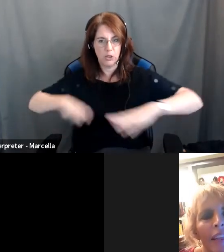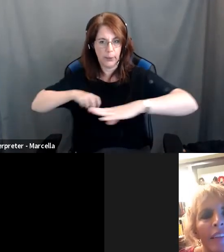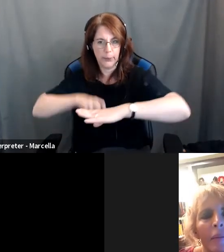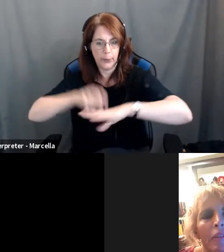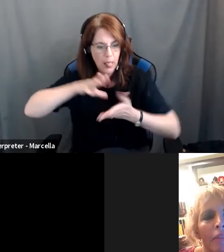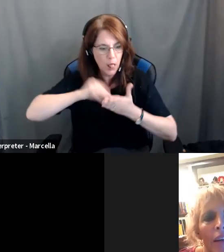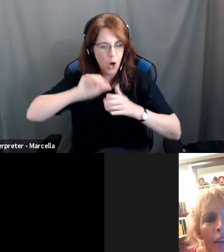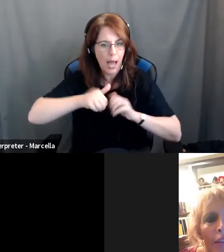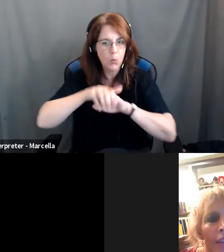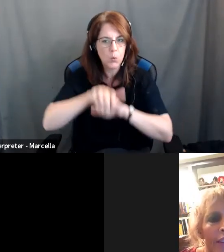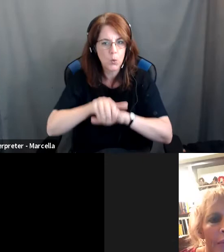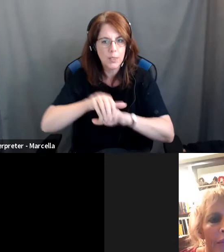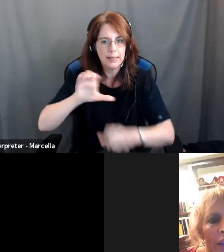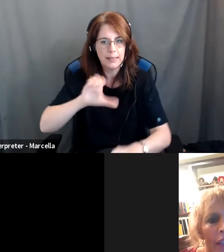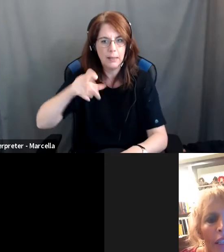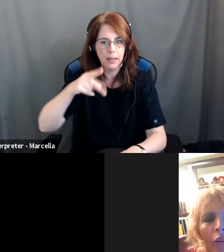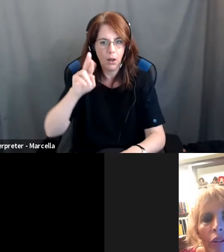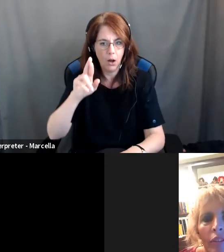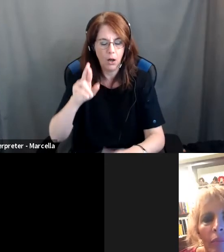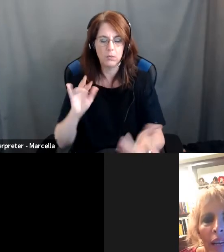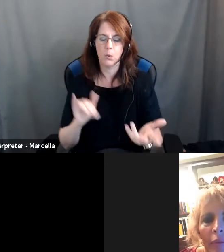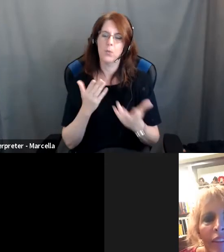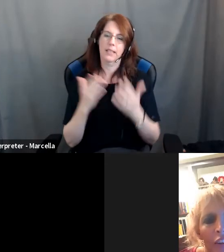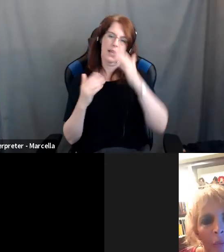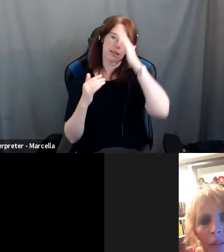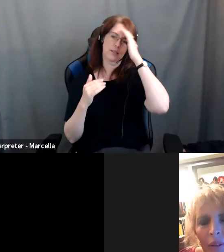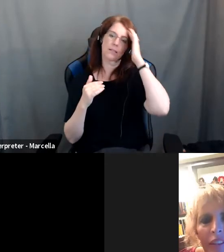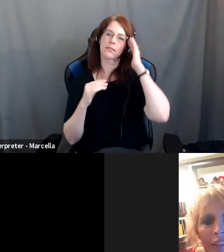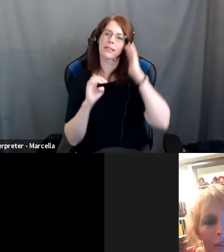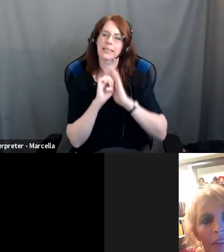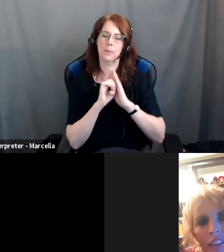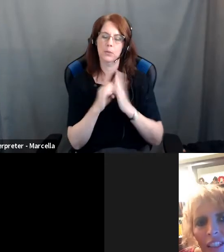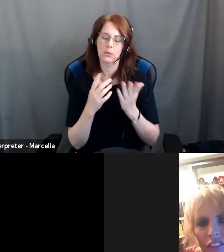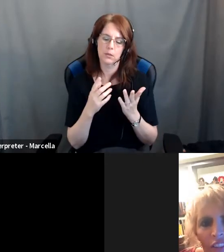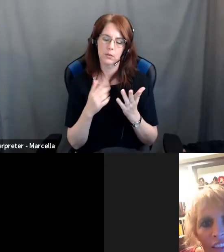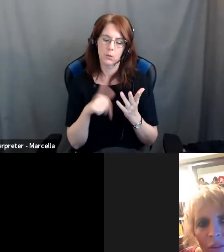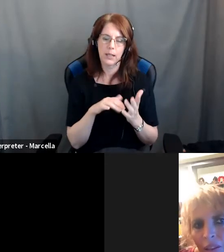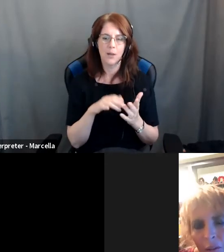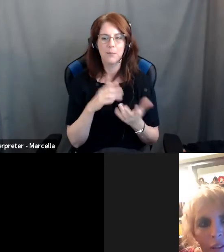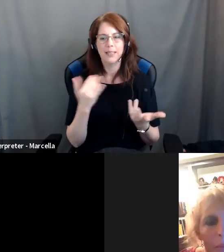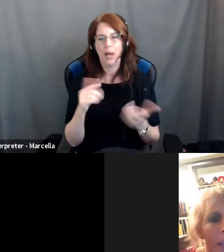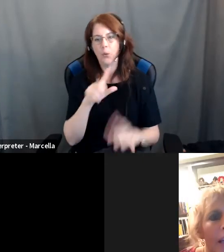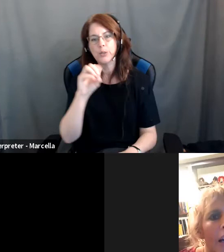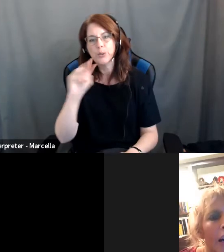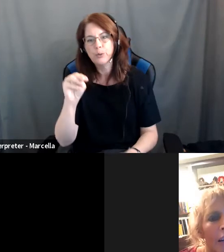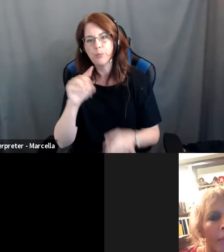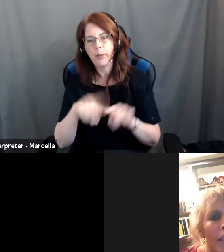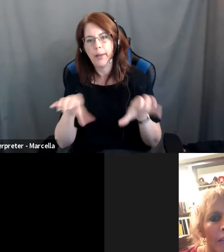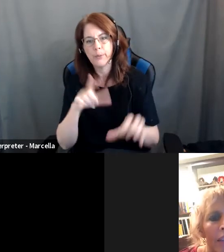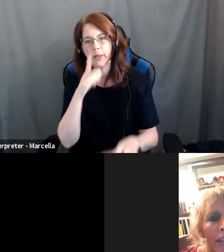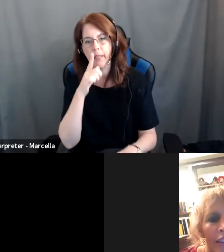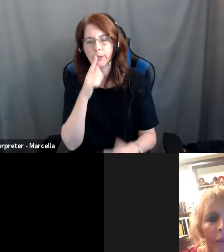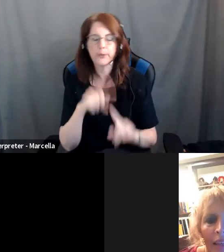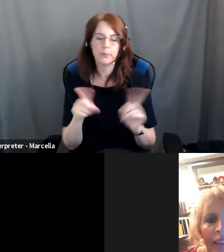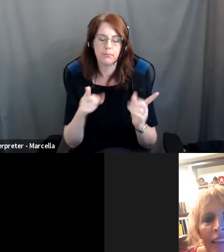that, I mean, that's some of the things that we've done. And of course, now with Zoom, we don't get to do the lunches unless you bring your own, but you